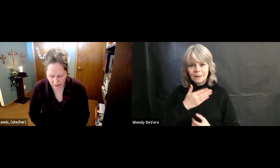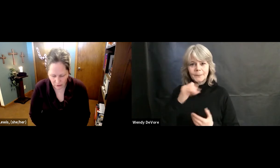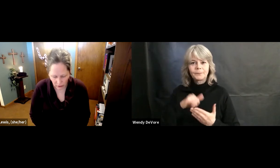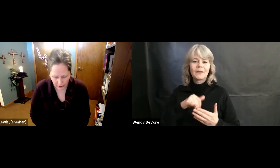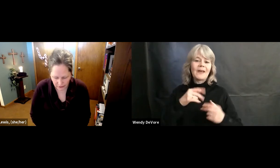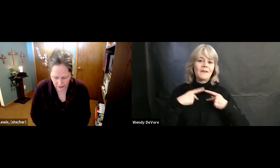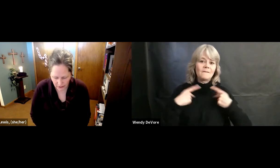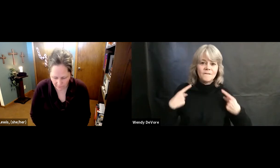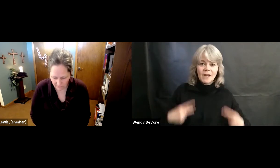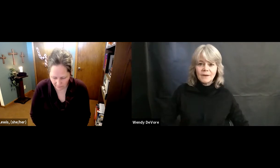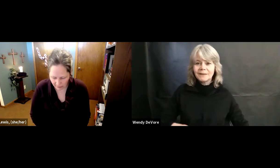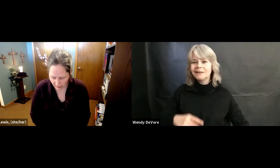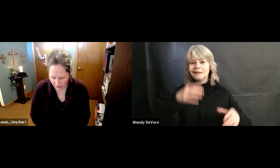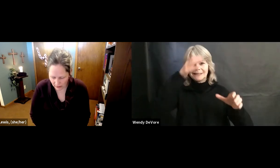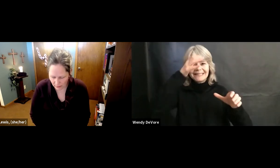scholars and the lawyers.